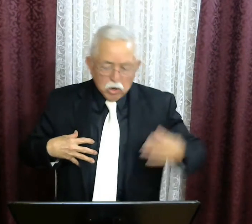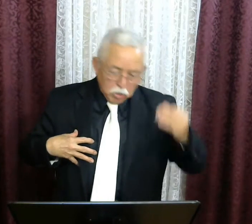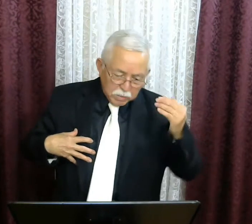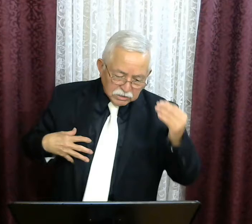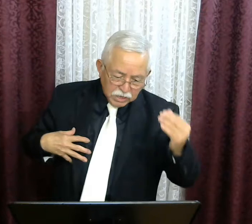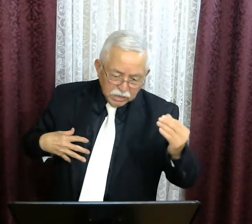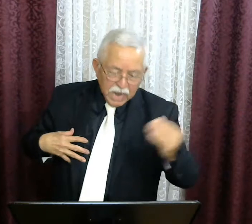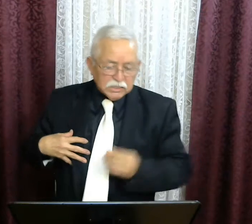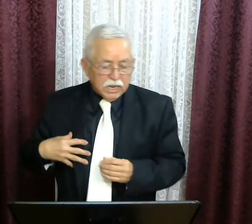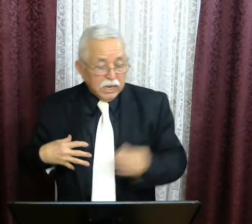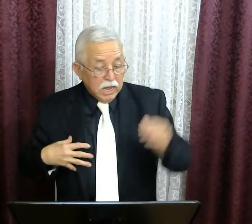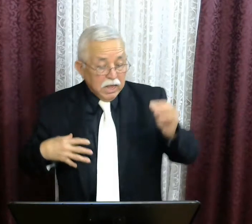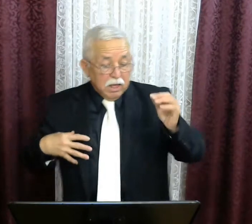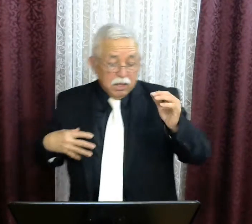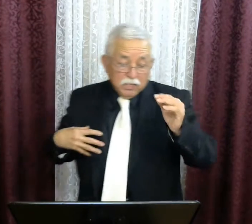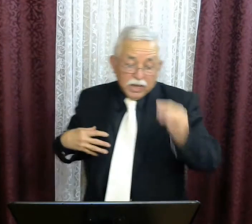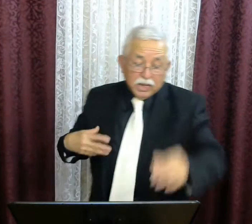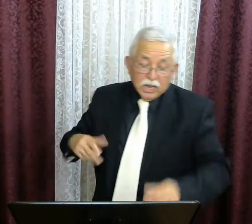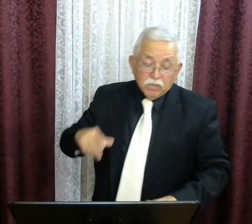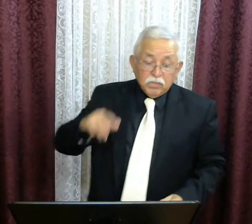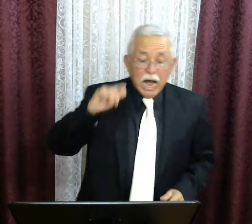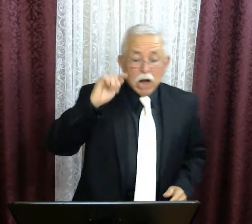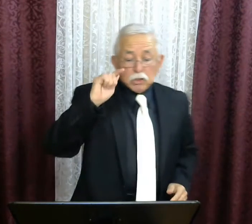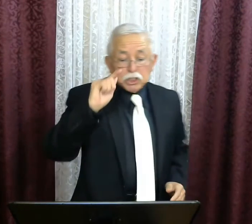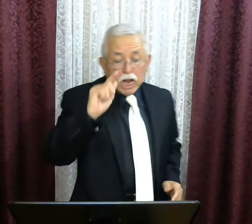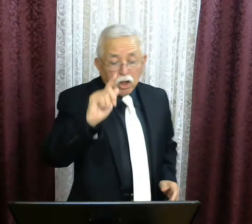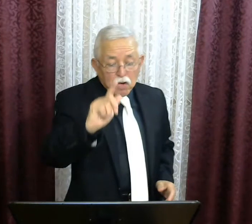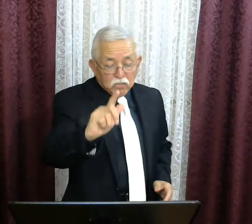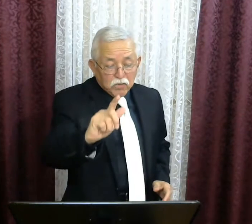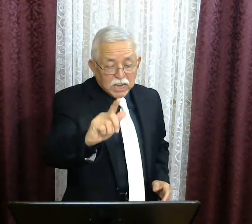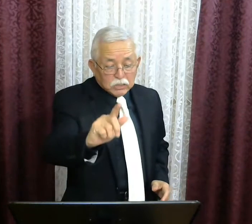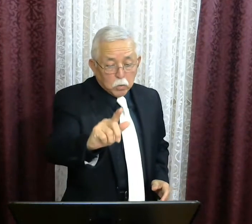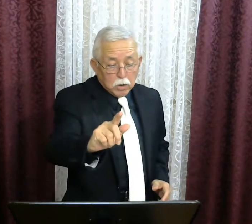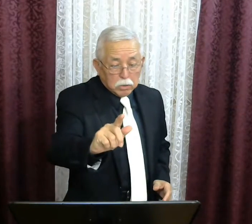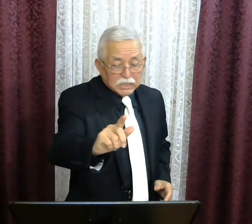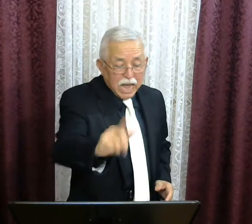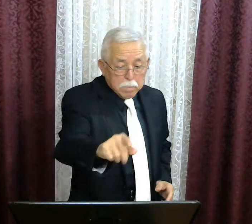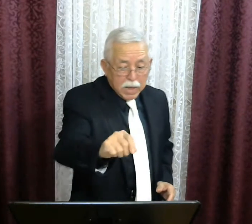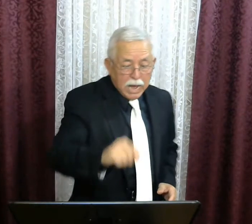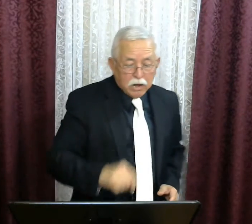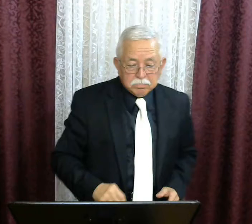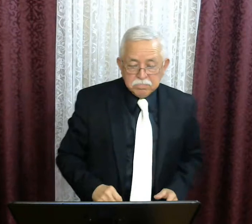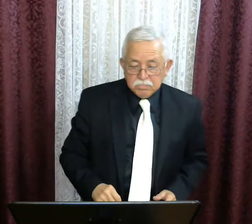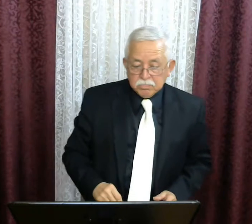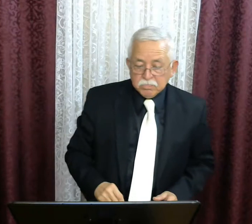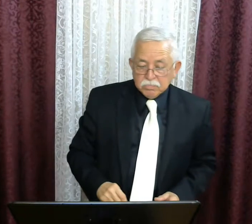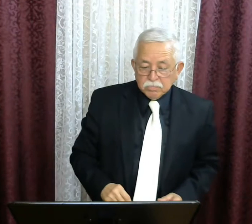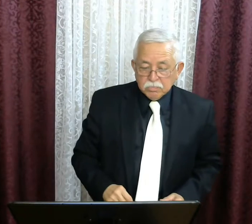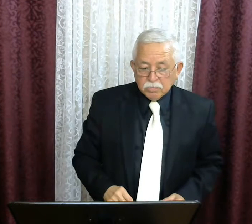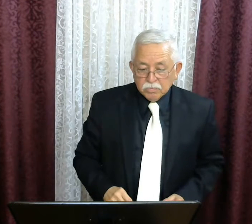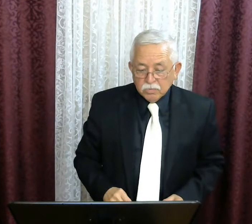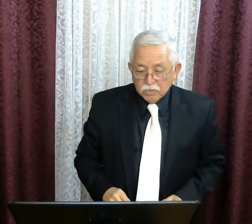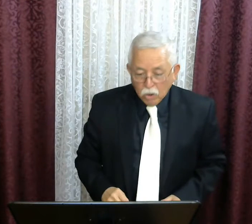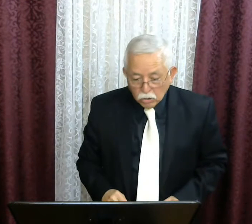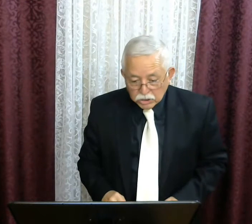Romans 10:9 says, that if thou shalt confess with thy mouth the Lord